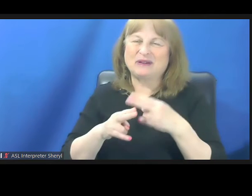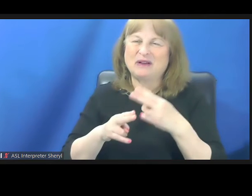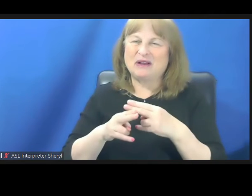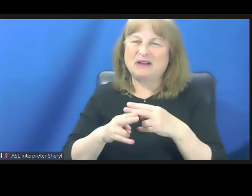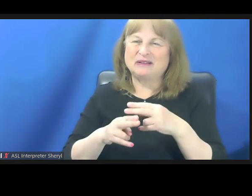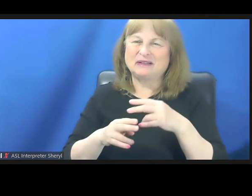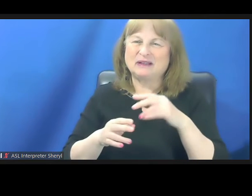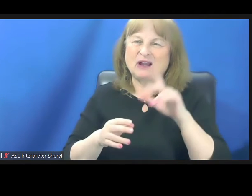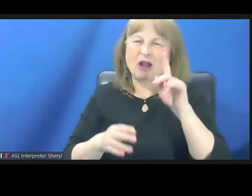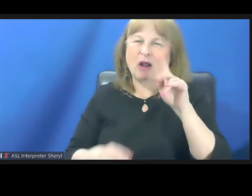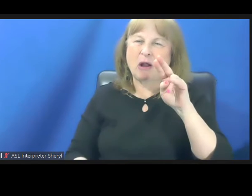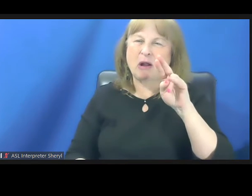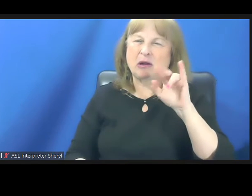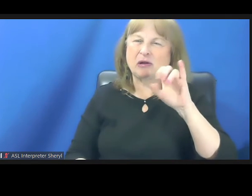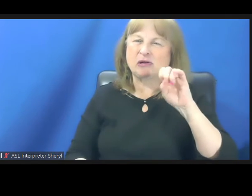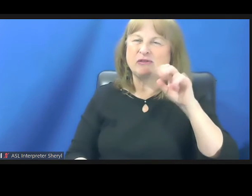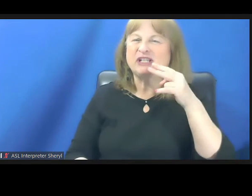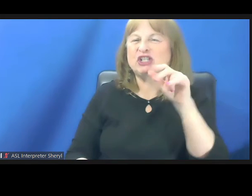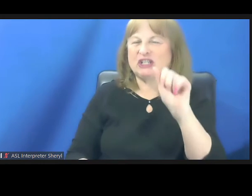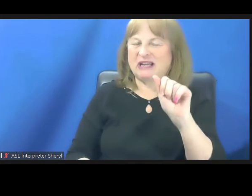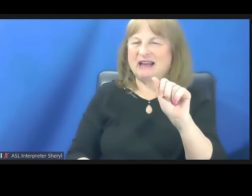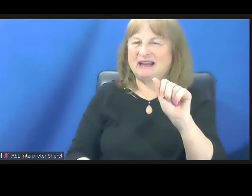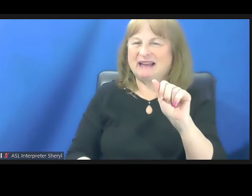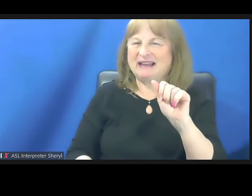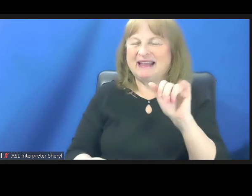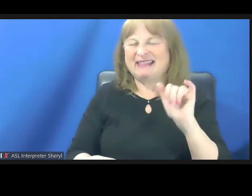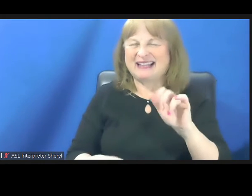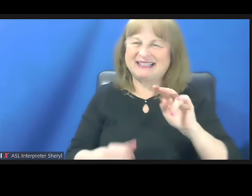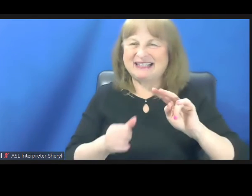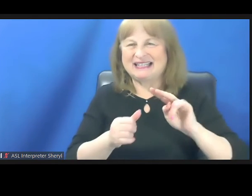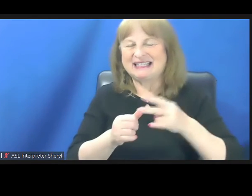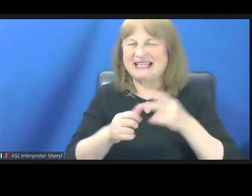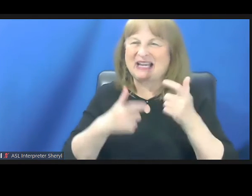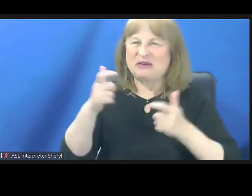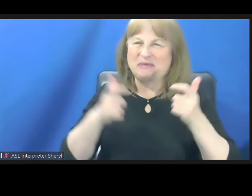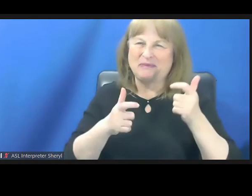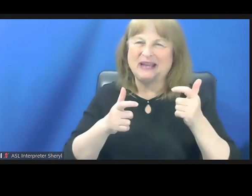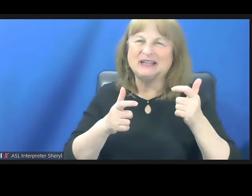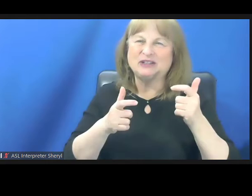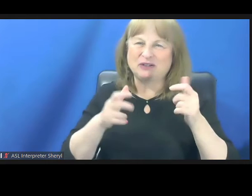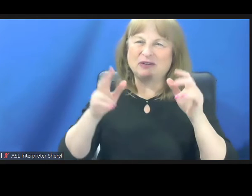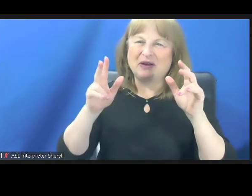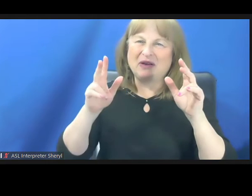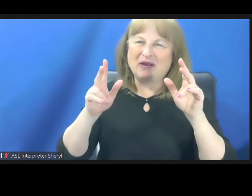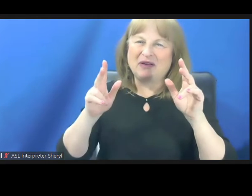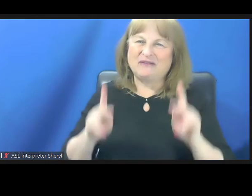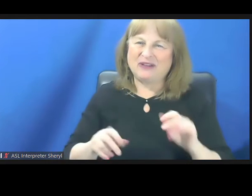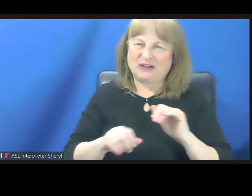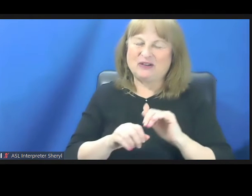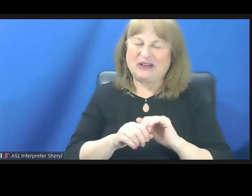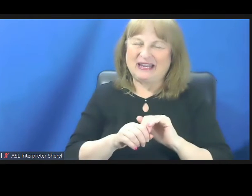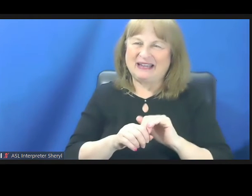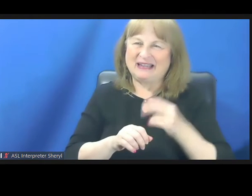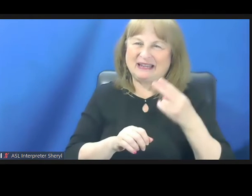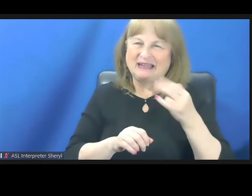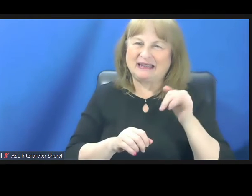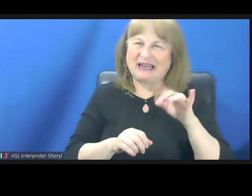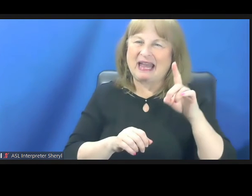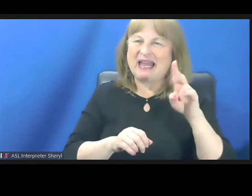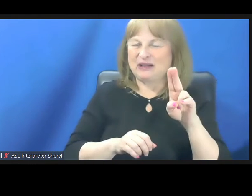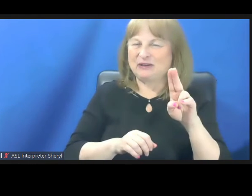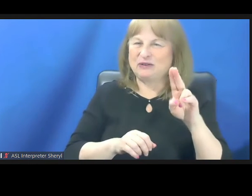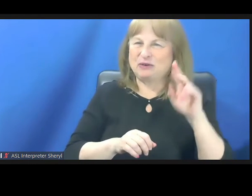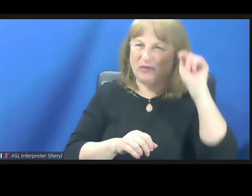Krishna, the second major figure in Hindu theology. Mm-hmm.